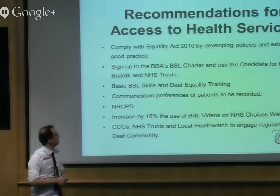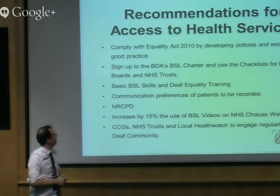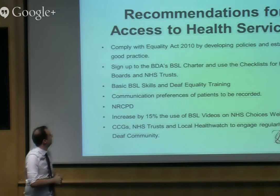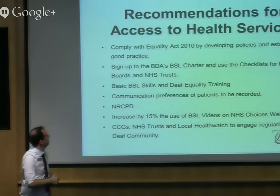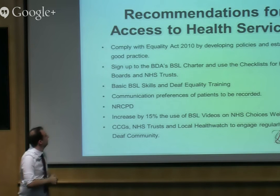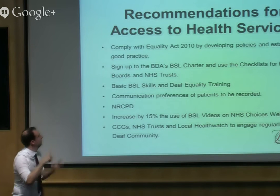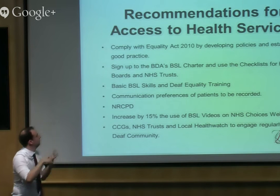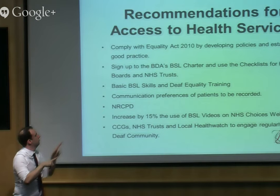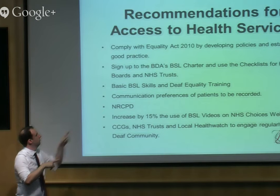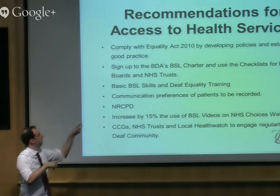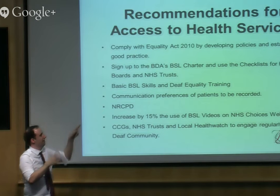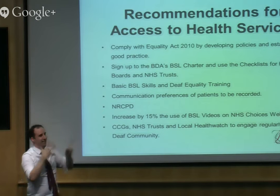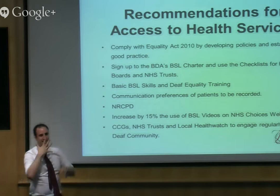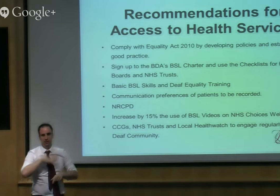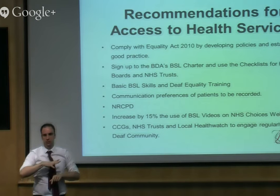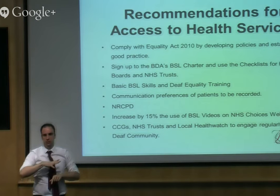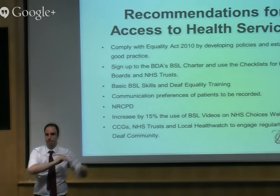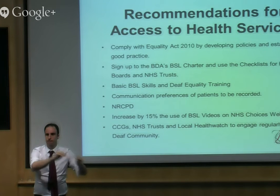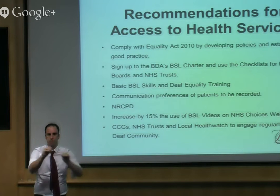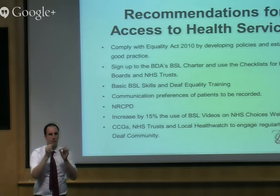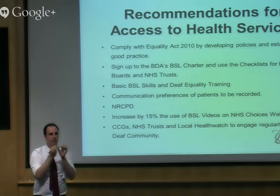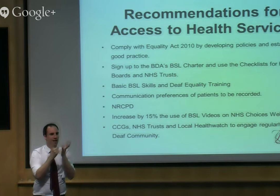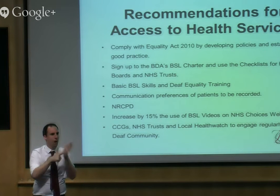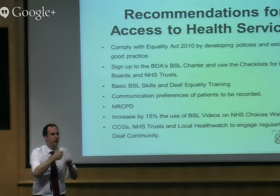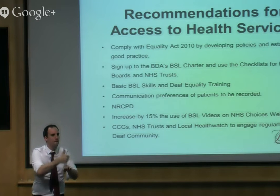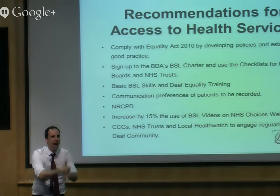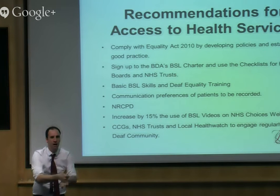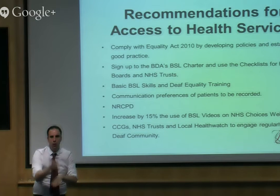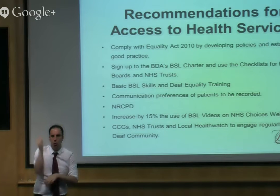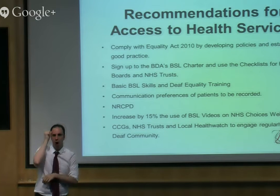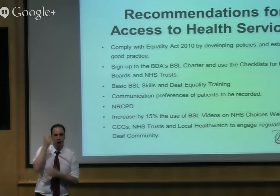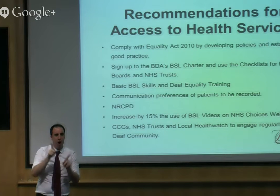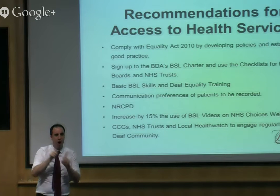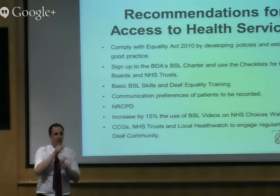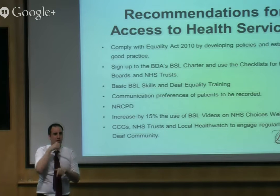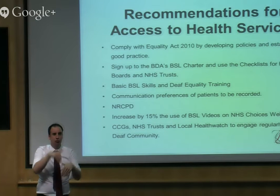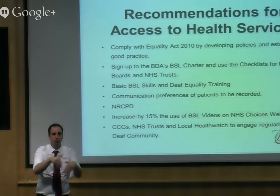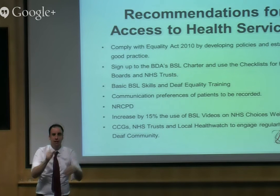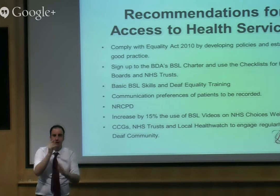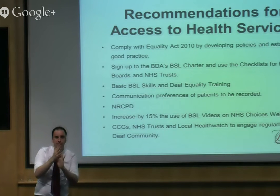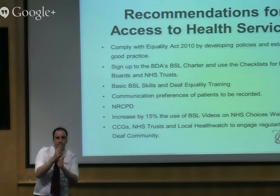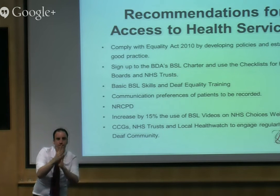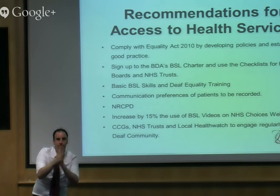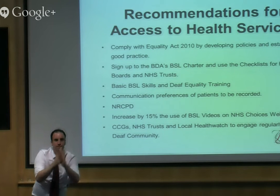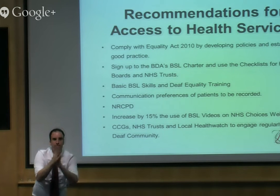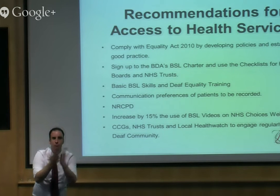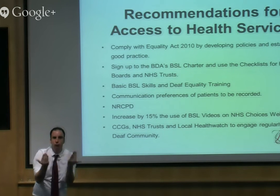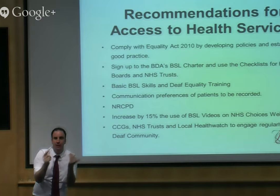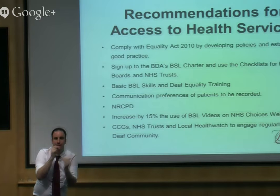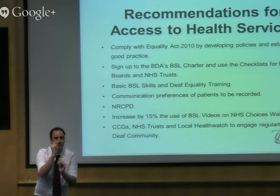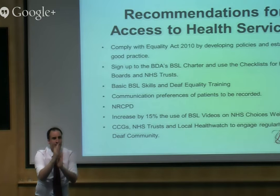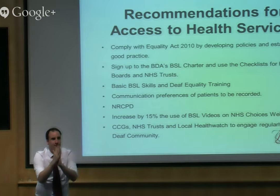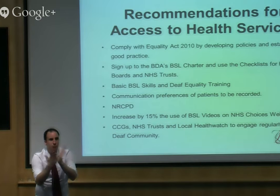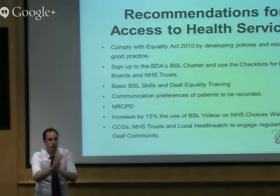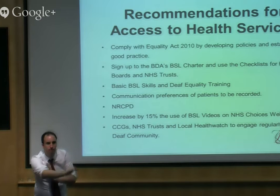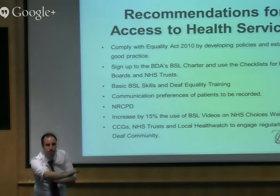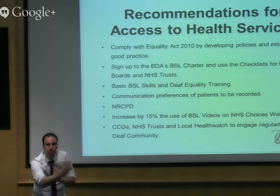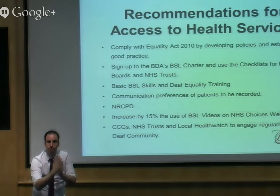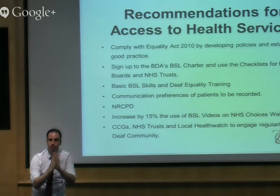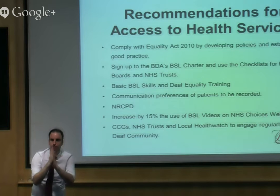We also suggested that they should sign up to the BDA's BSL Charter, which again Robin will explain to you when I hand over to him. And we also said that